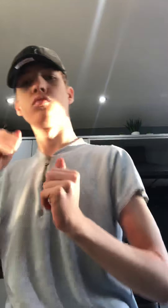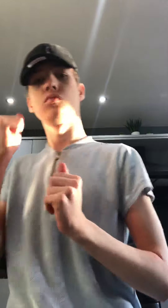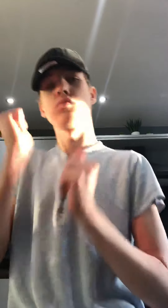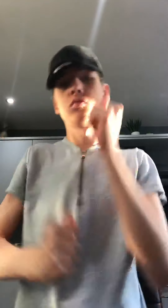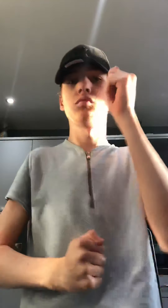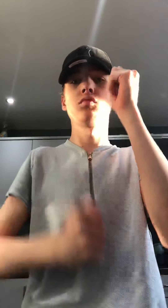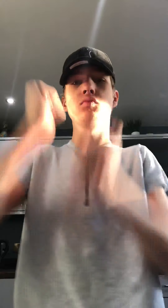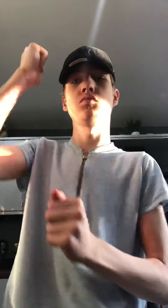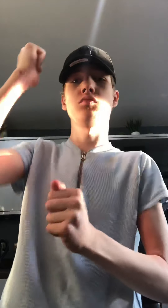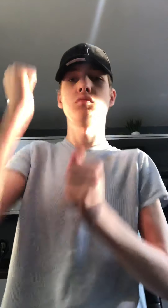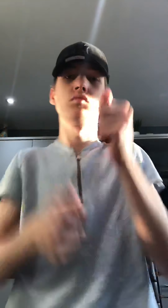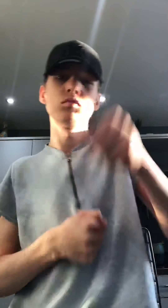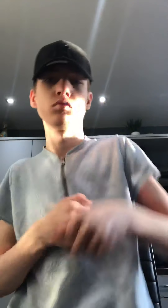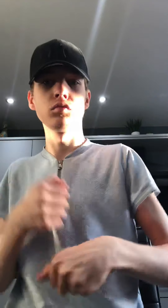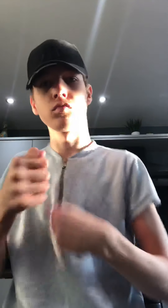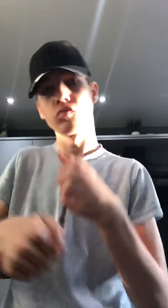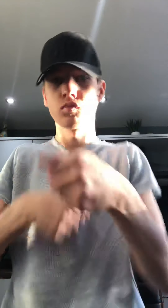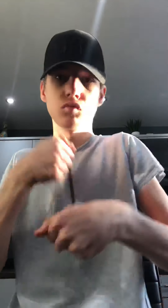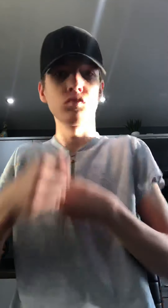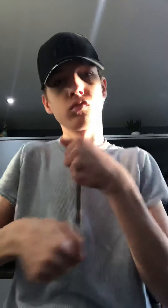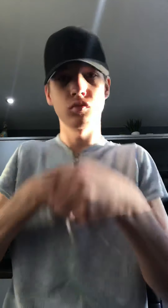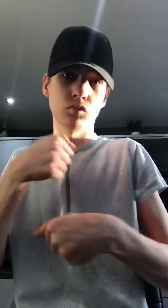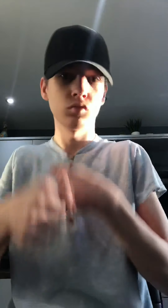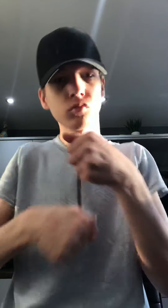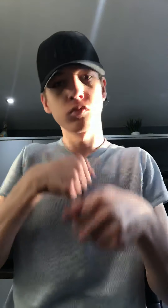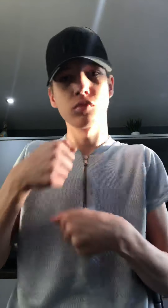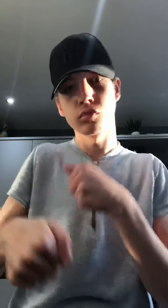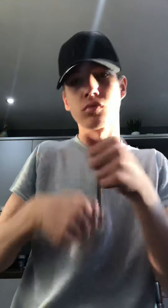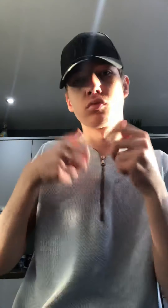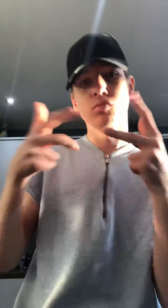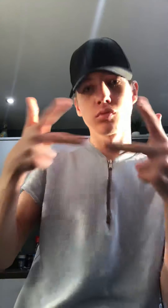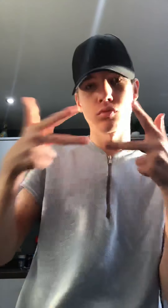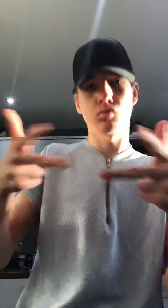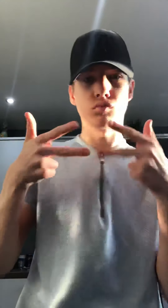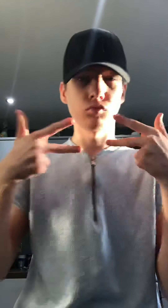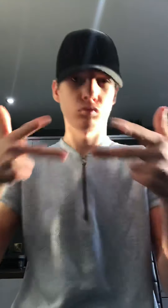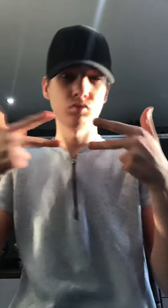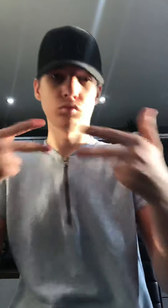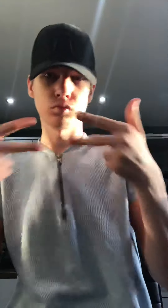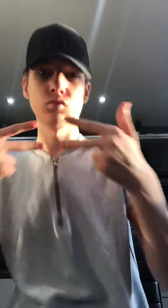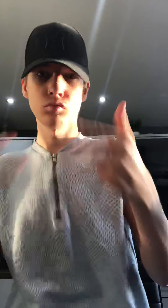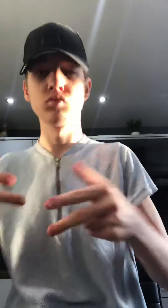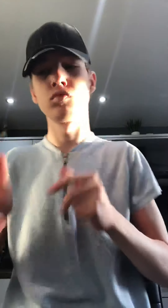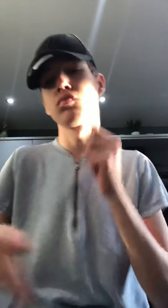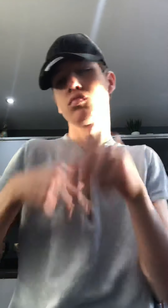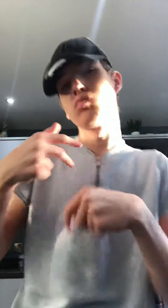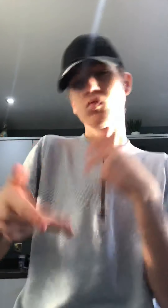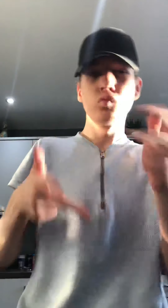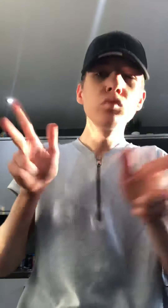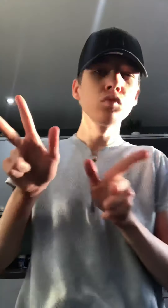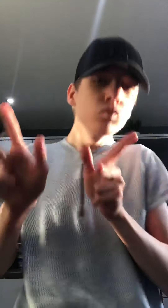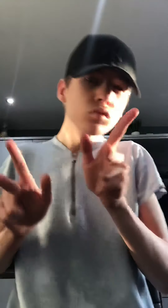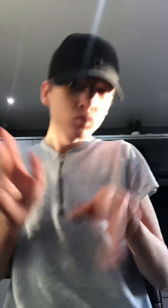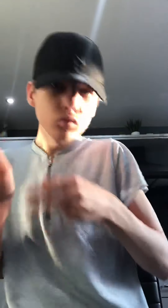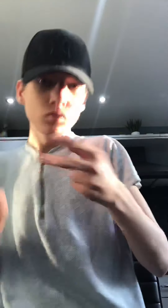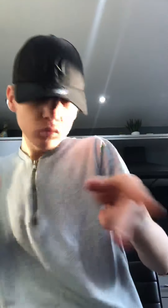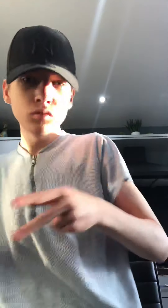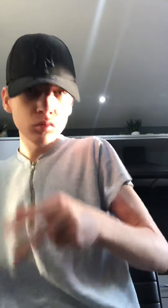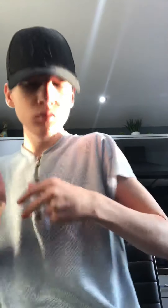I know that the heart will go on and on. You're here, there's